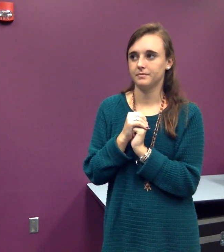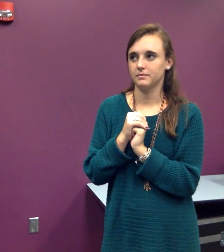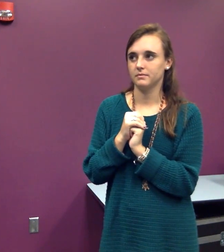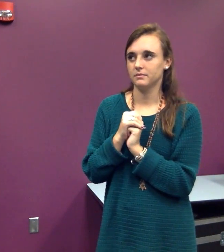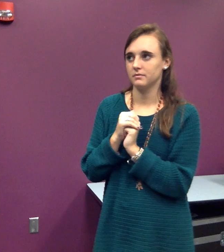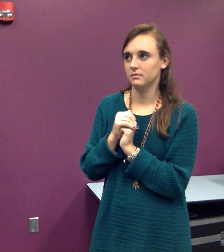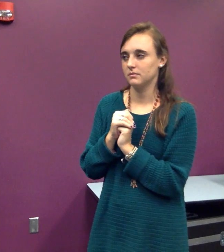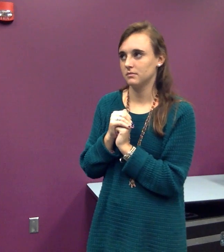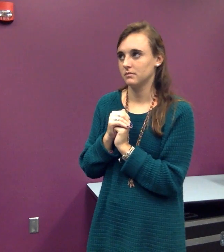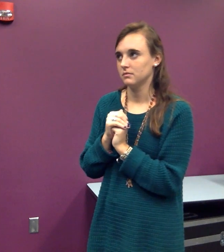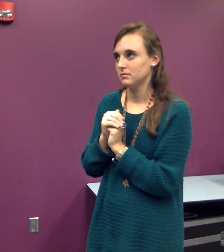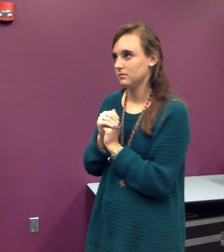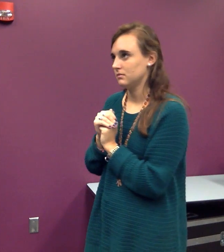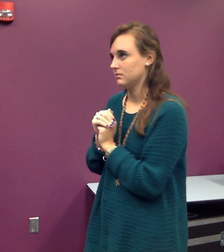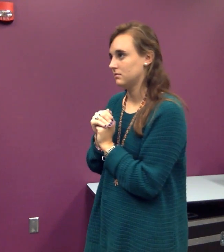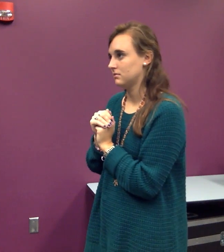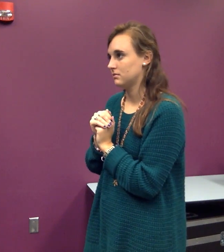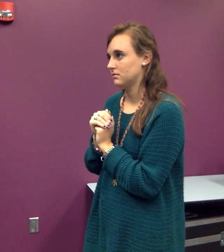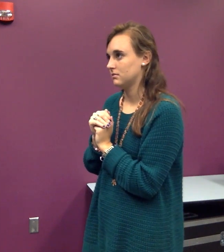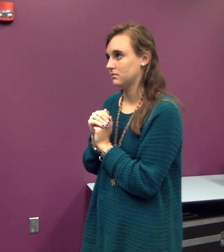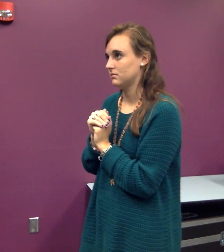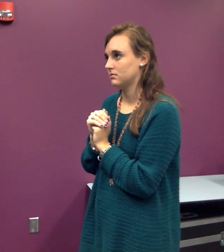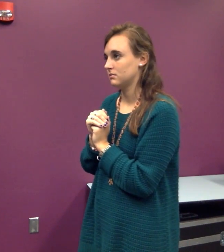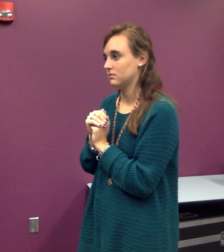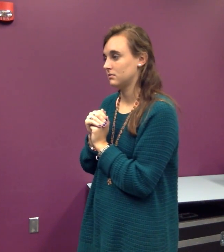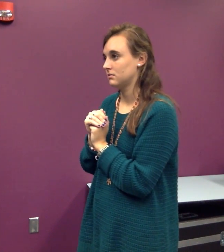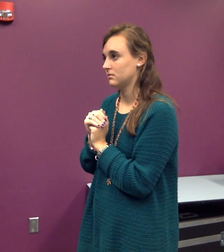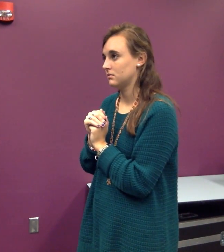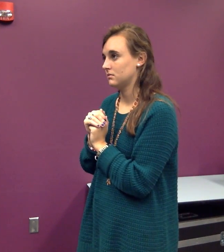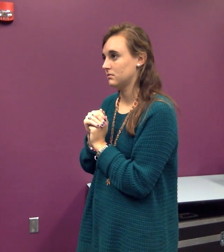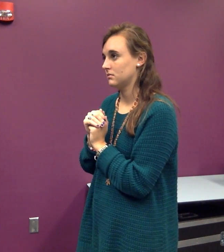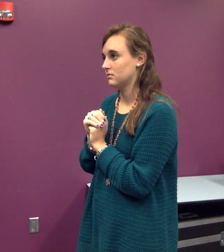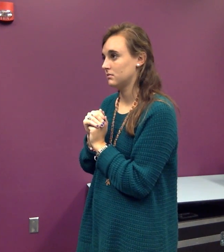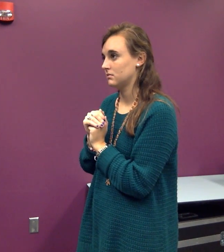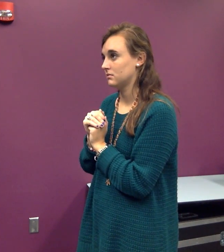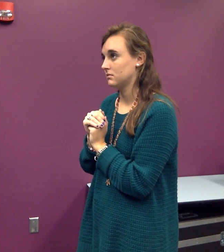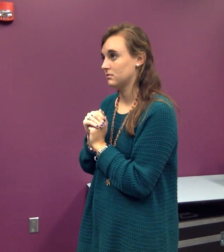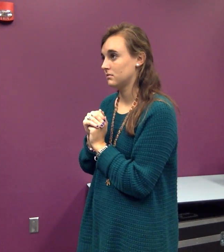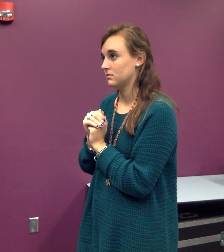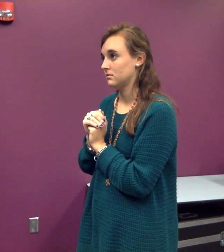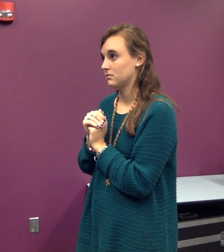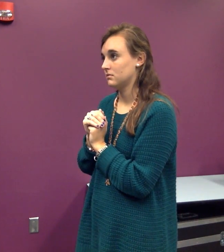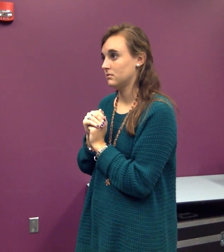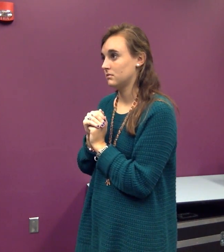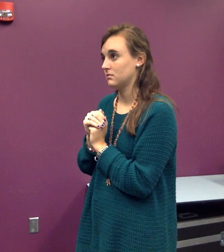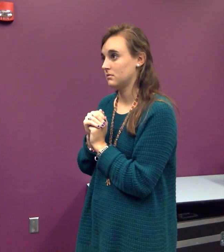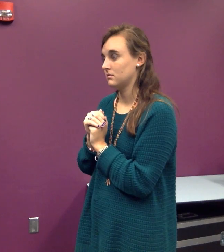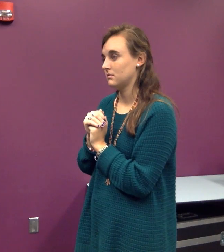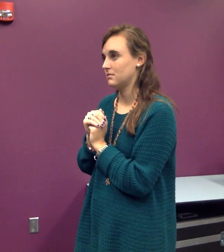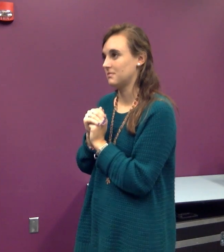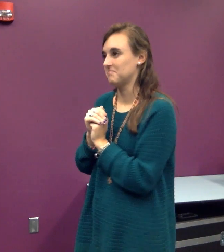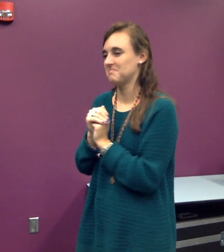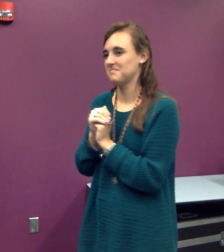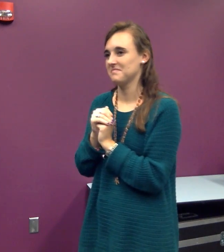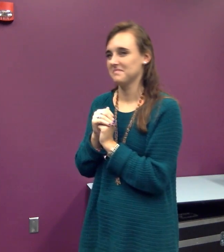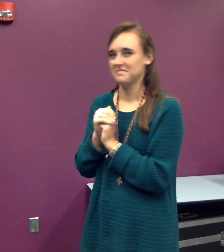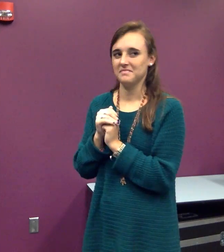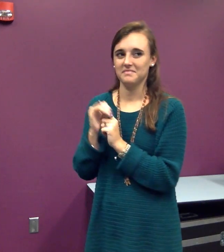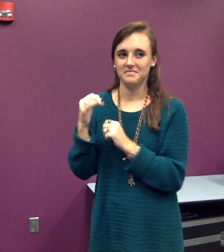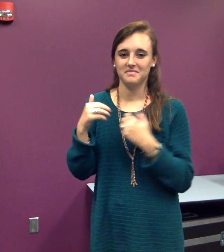a long enough triangle, excuse me? If you had a long enough triangle, that would make it very